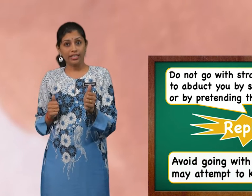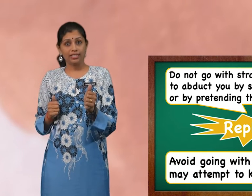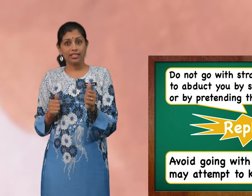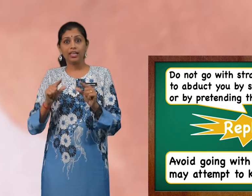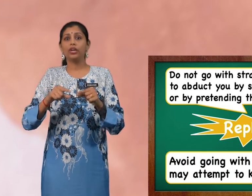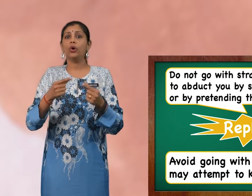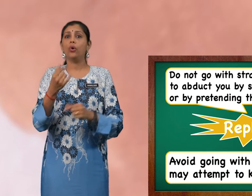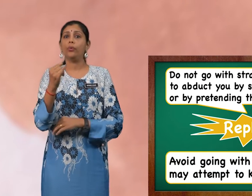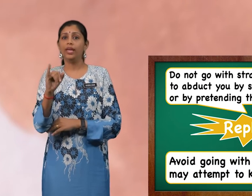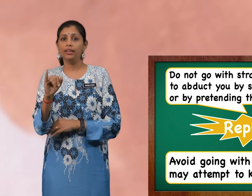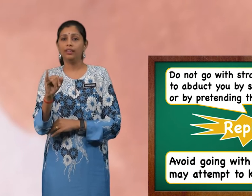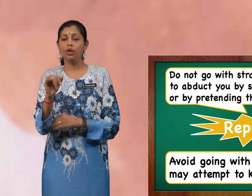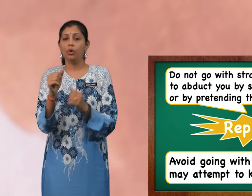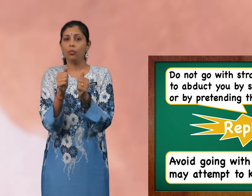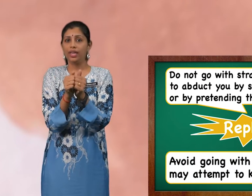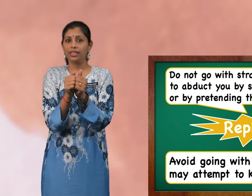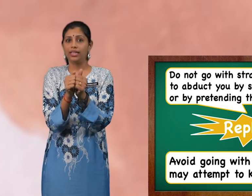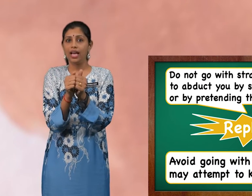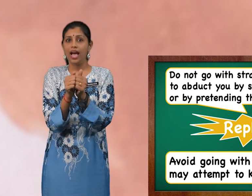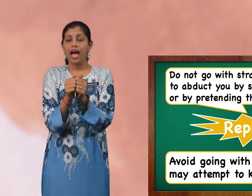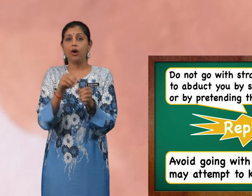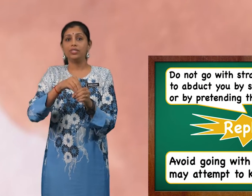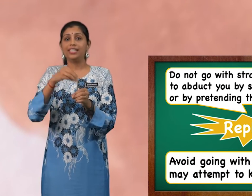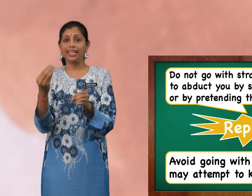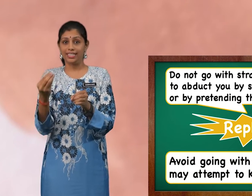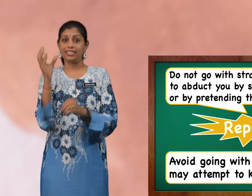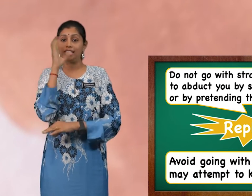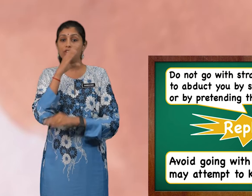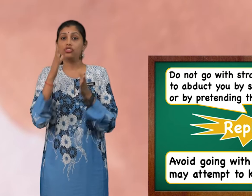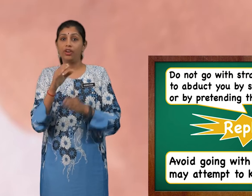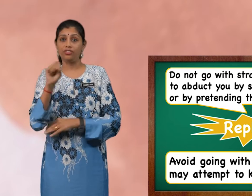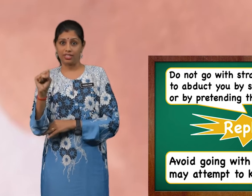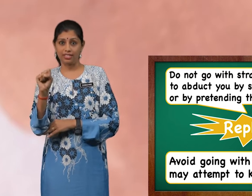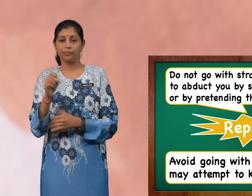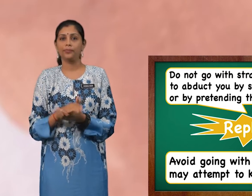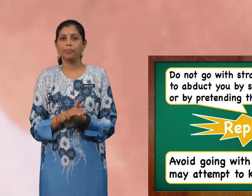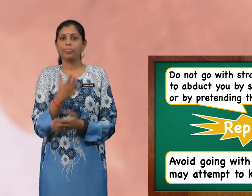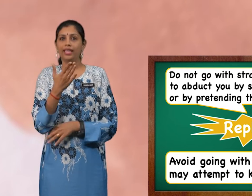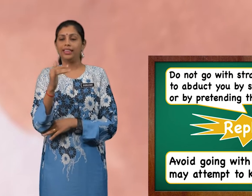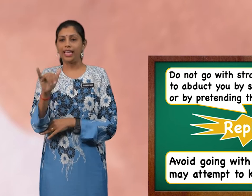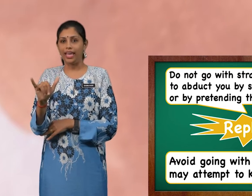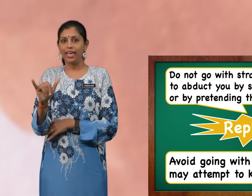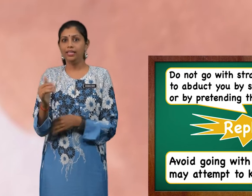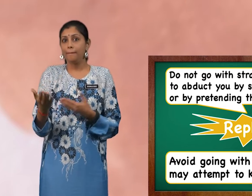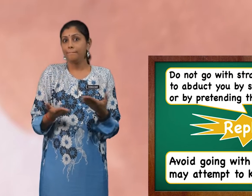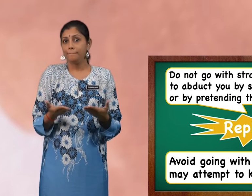Avoid going with outsiders, strangers. They